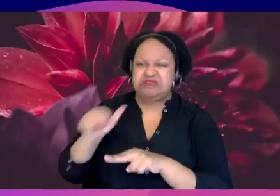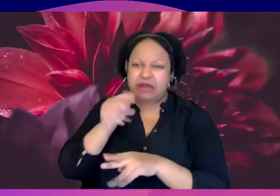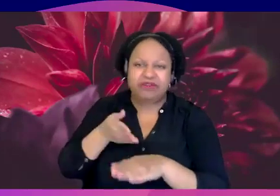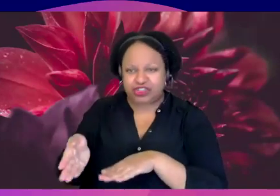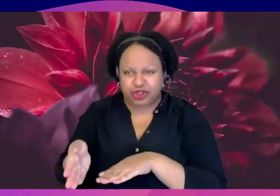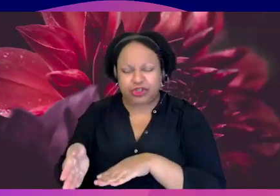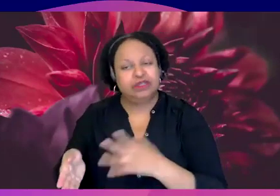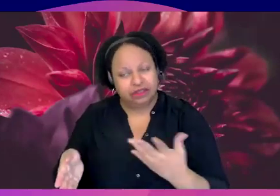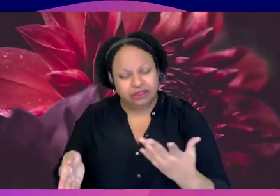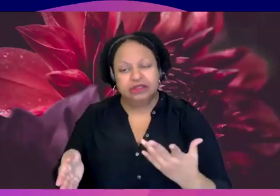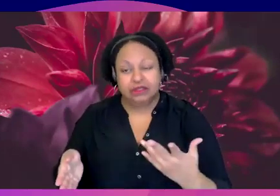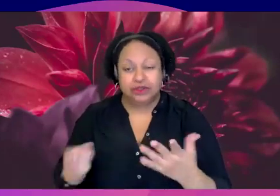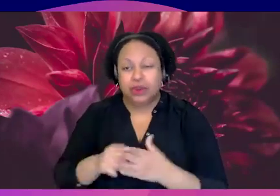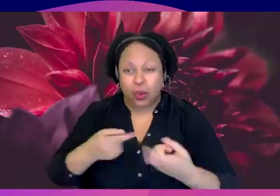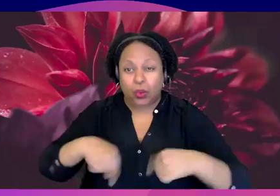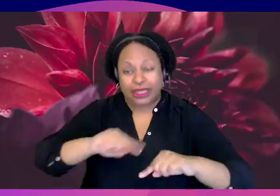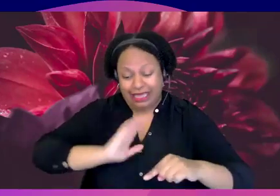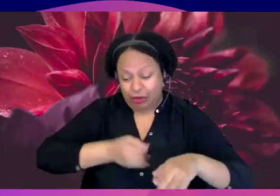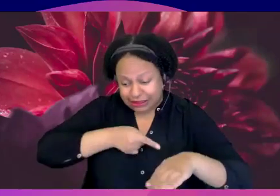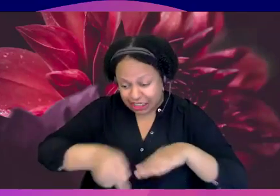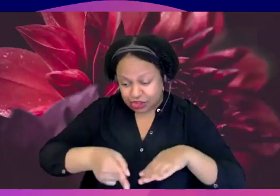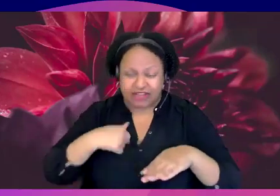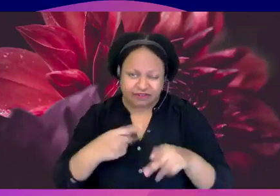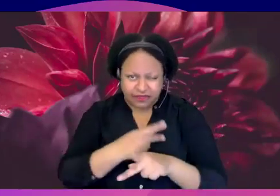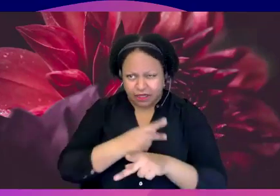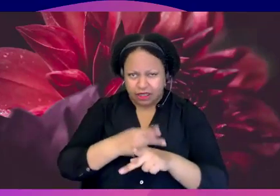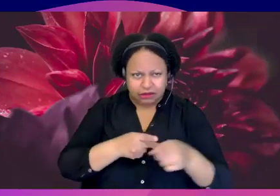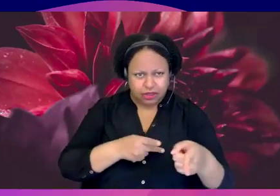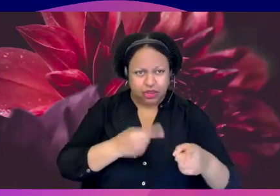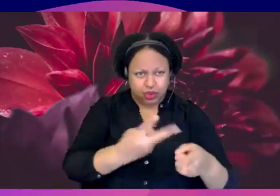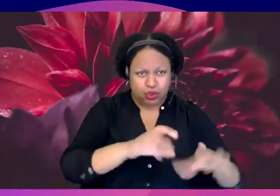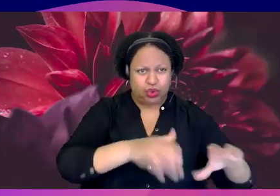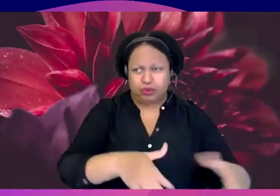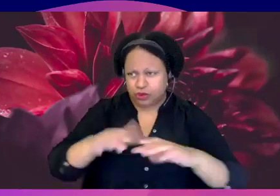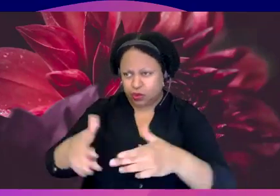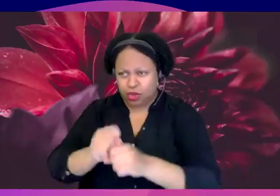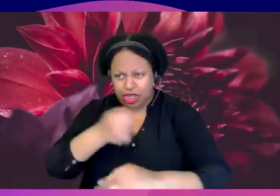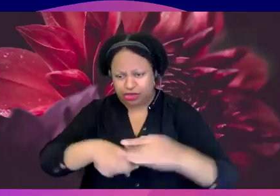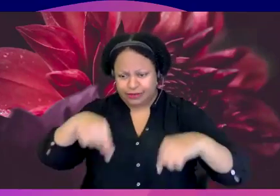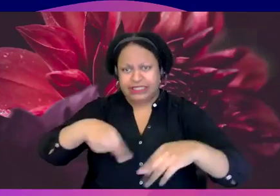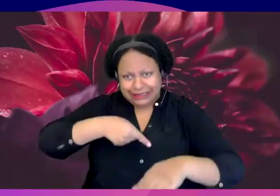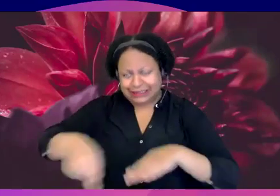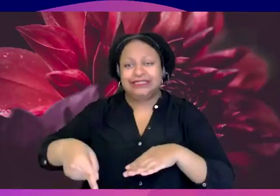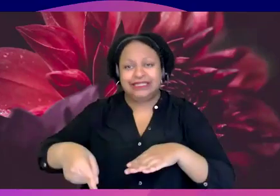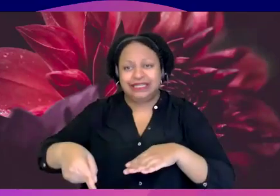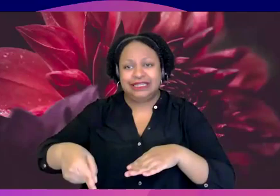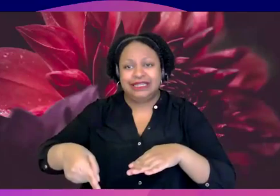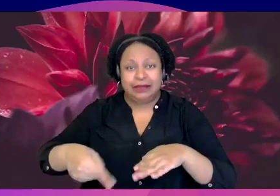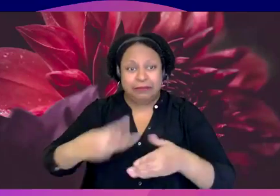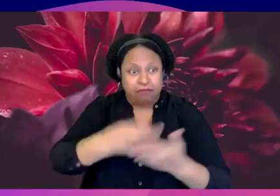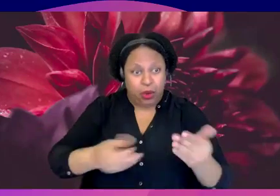it's something that we, I think as a sector, have to negotiate and work through, being able to value and hold